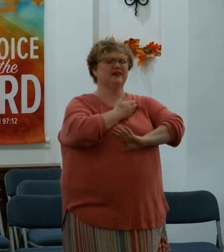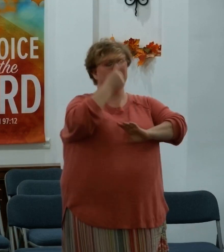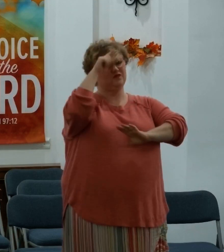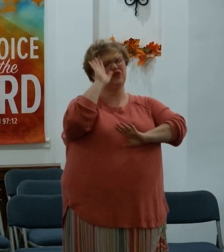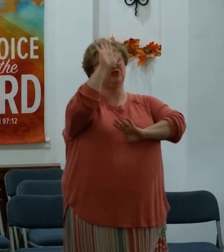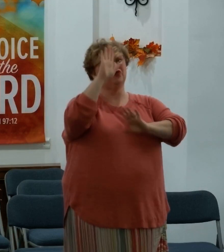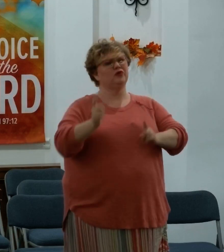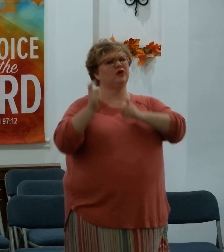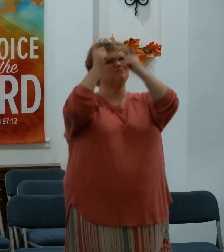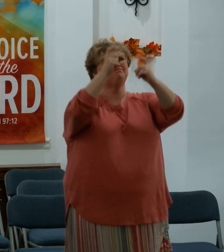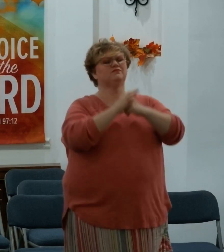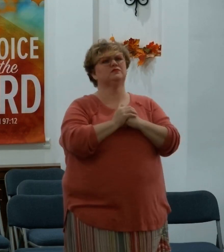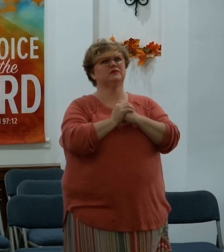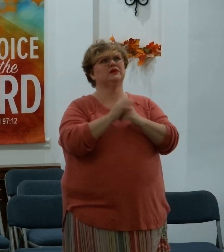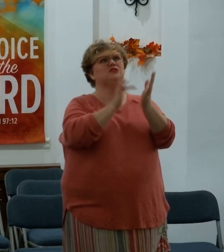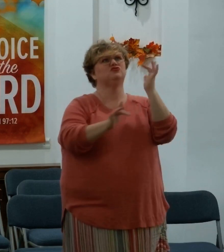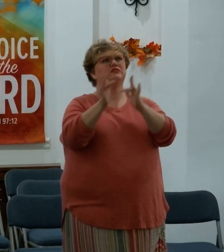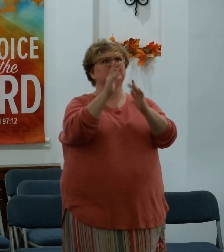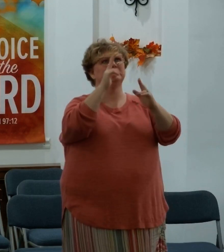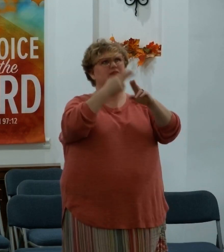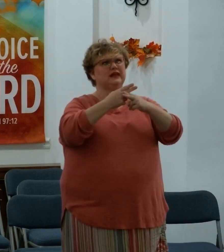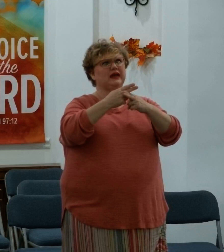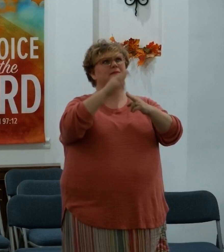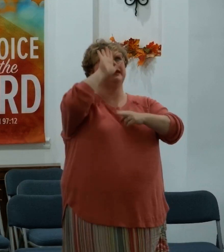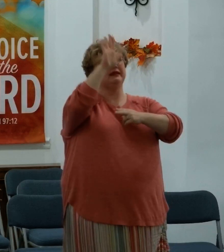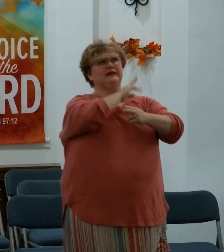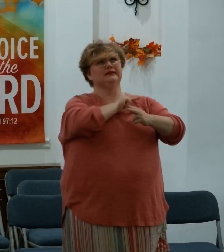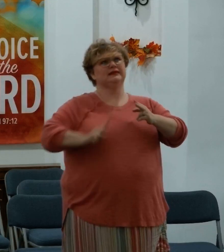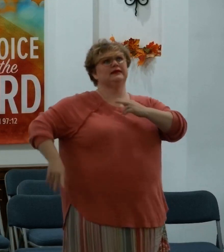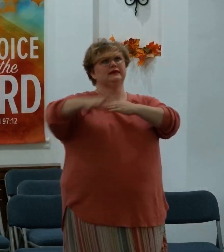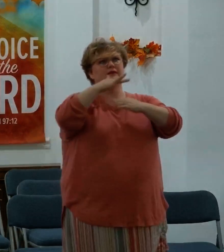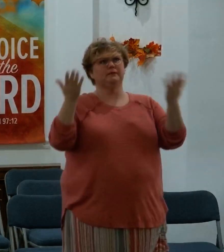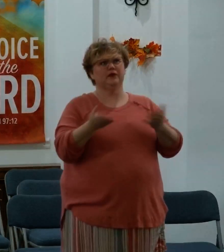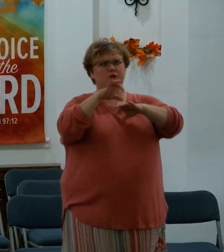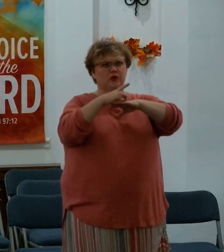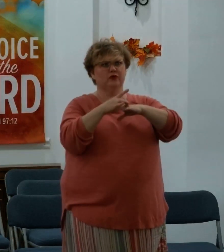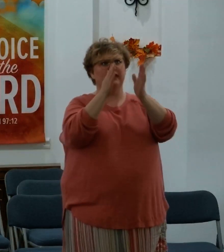his kingdom on earth. Amen and amen. Brother Mike.